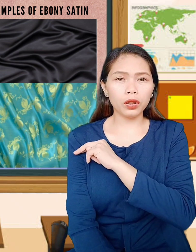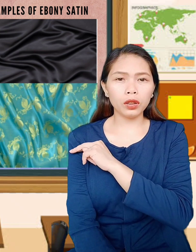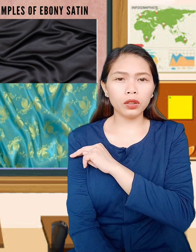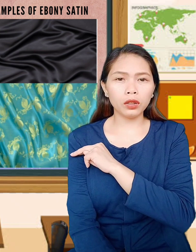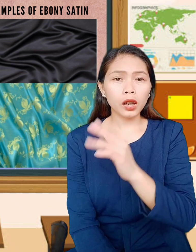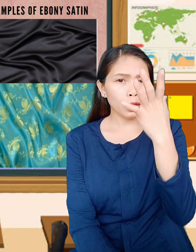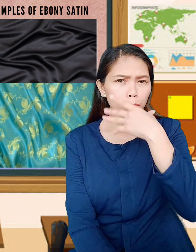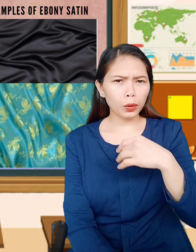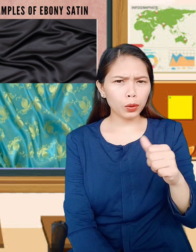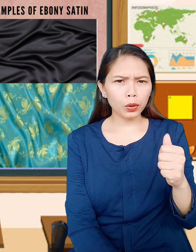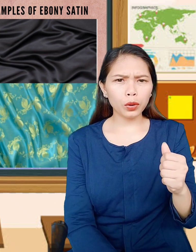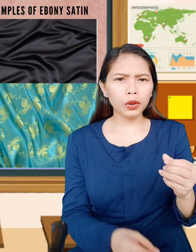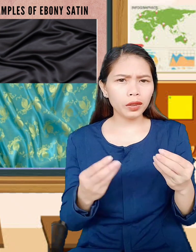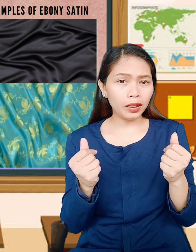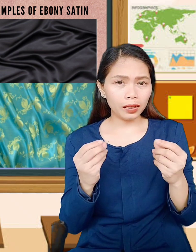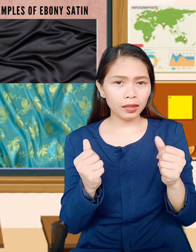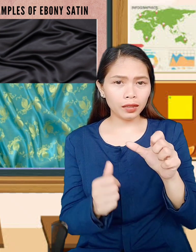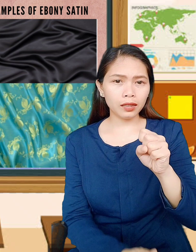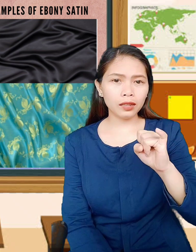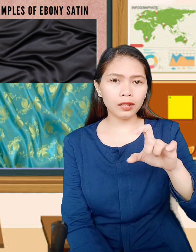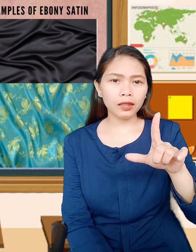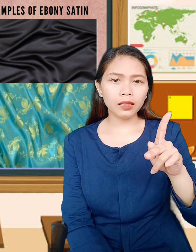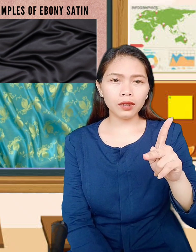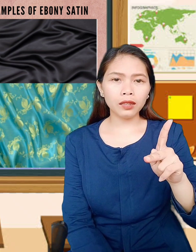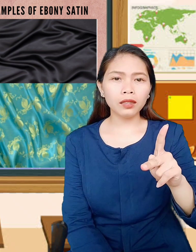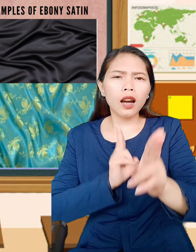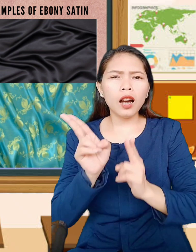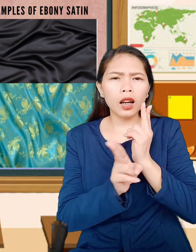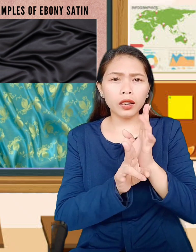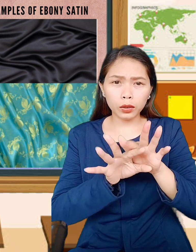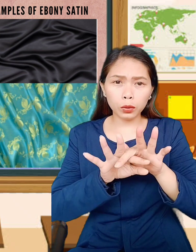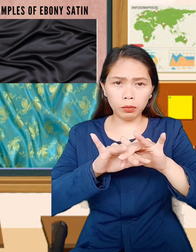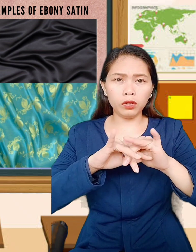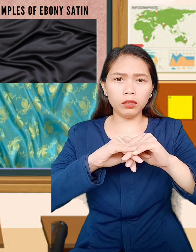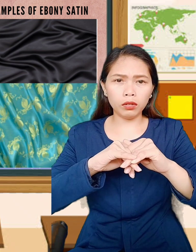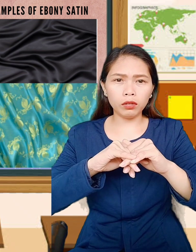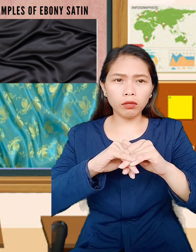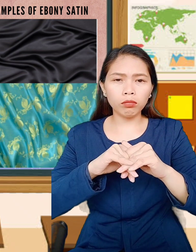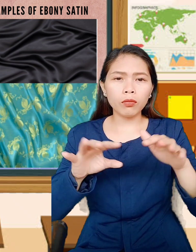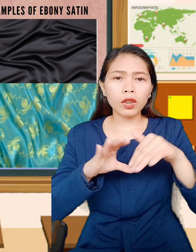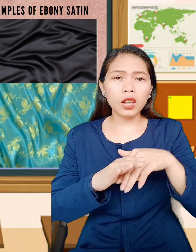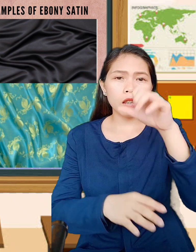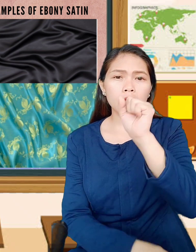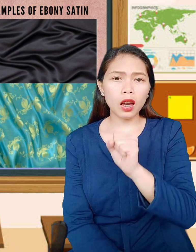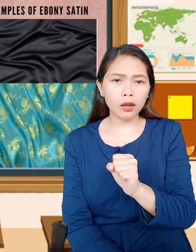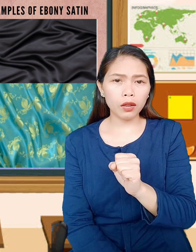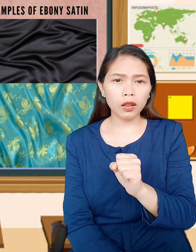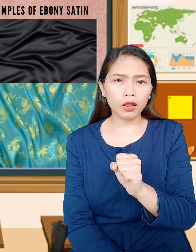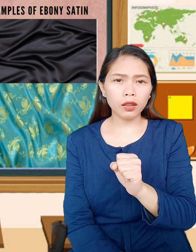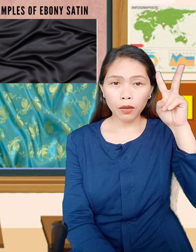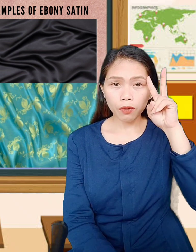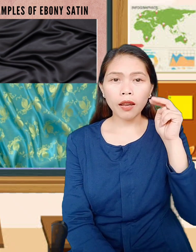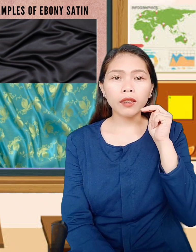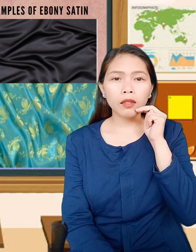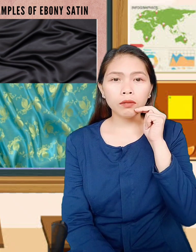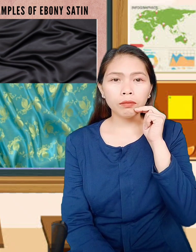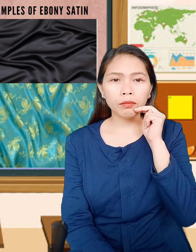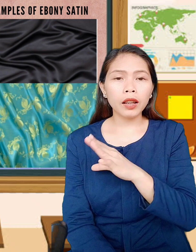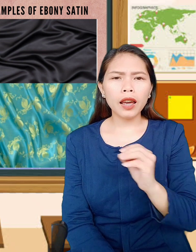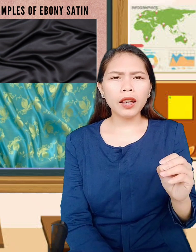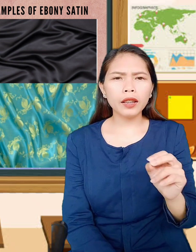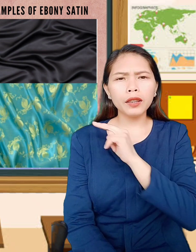All natural luxurious silk, hand woven in southern Vietnam